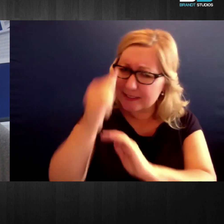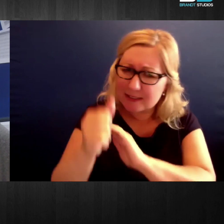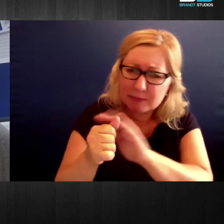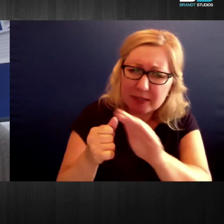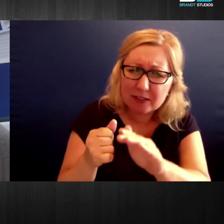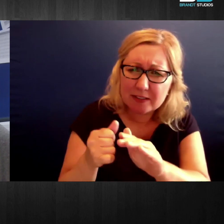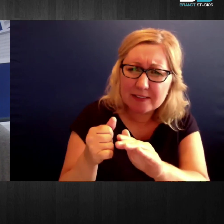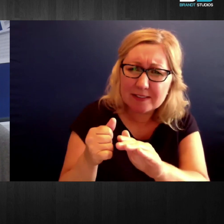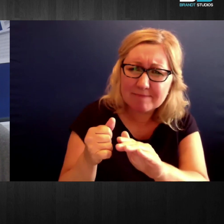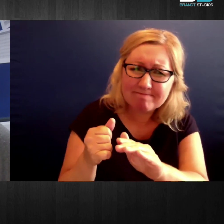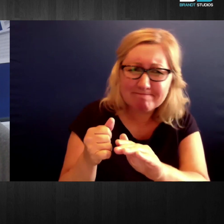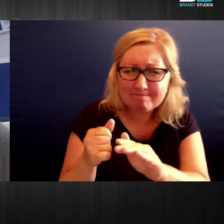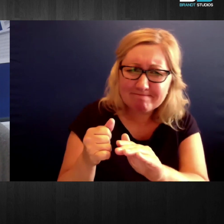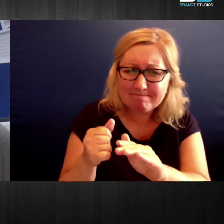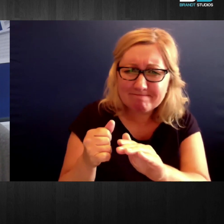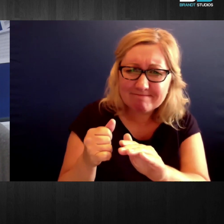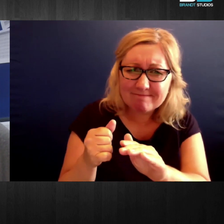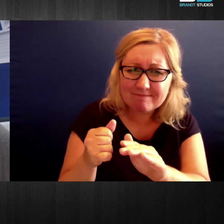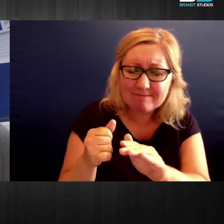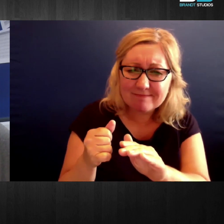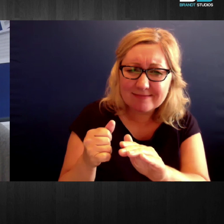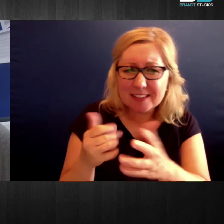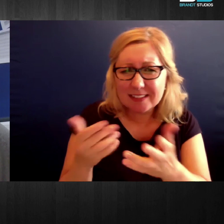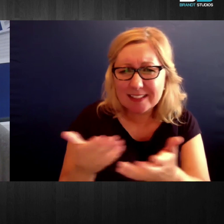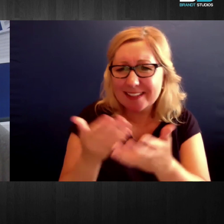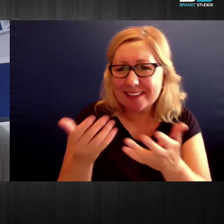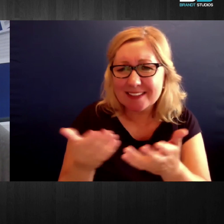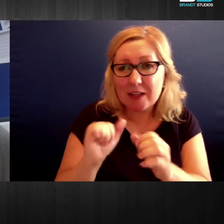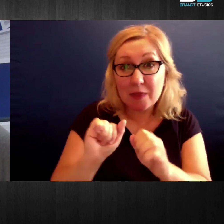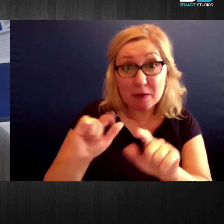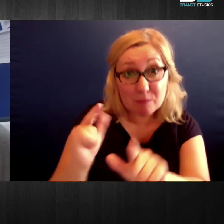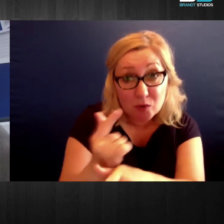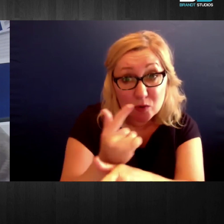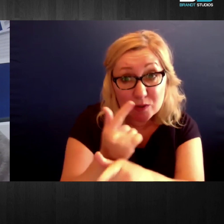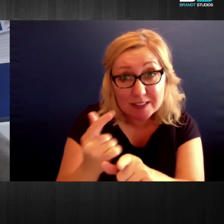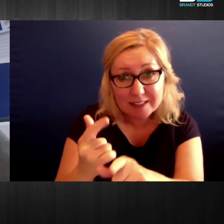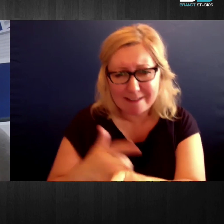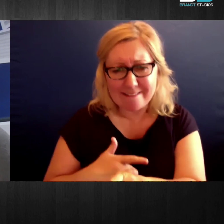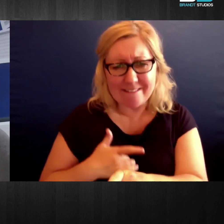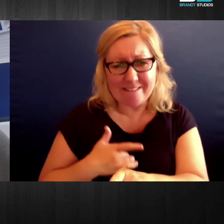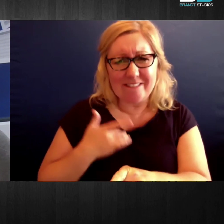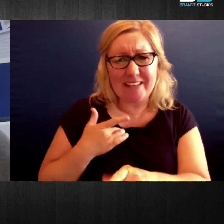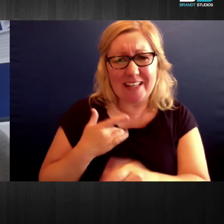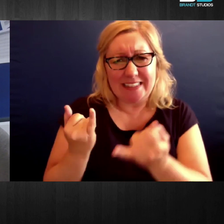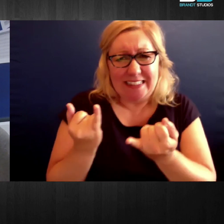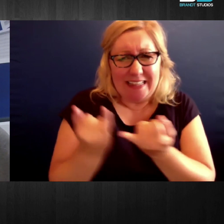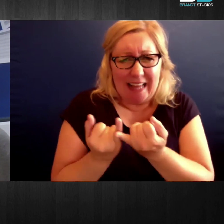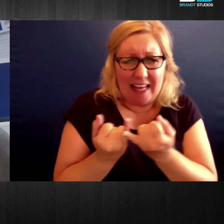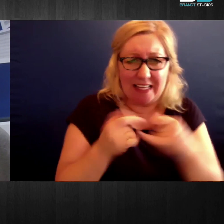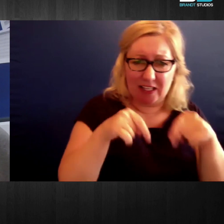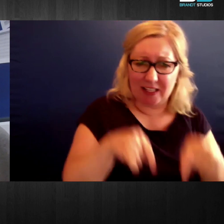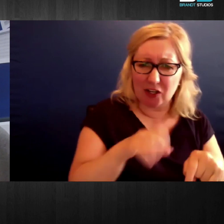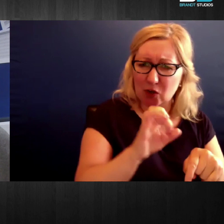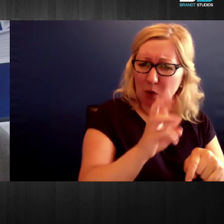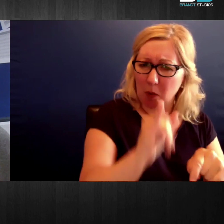I don't know, that their music had a similar kind of feel to the way that Galway felt, but it wasn't Galway. It was obviously Liverpool.